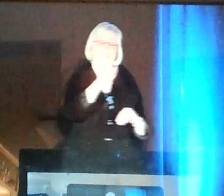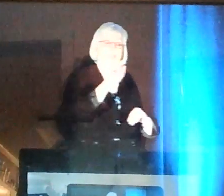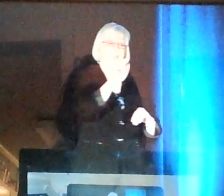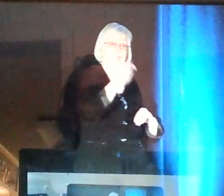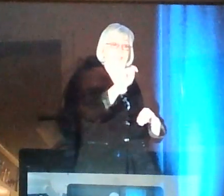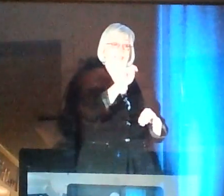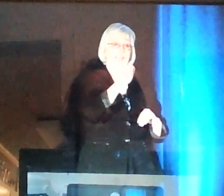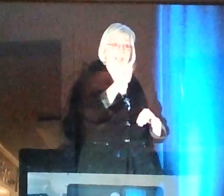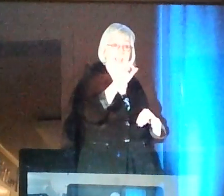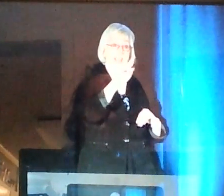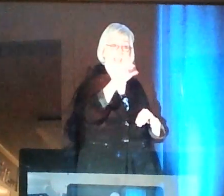Thinking after